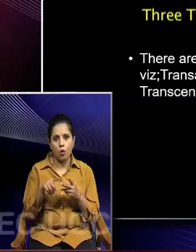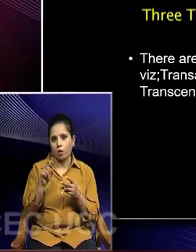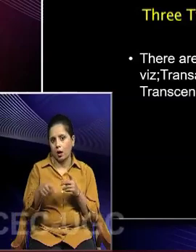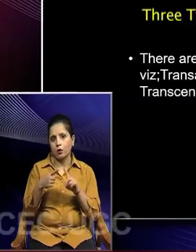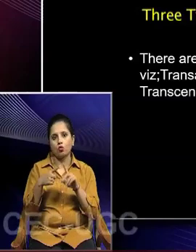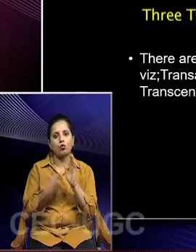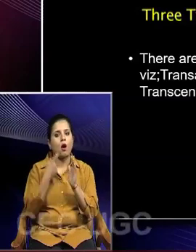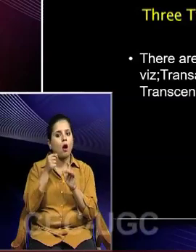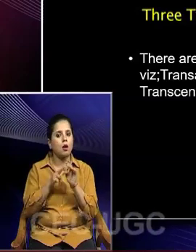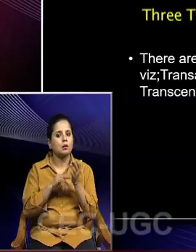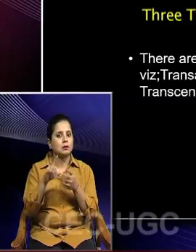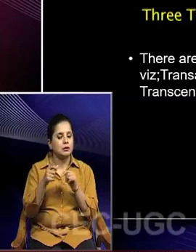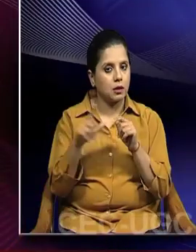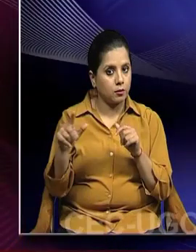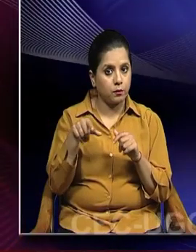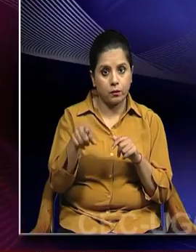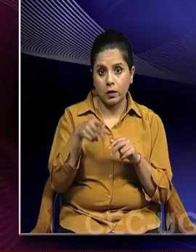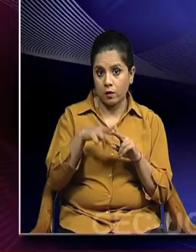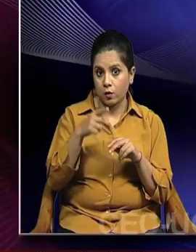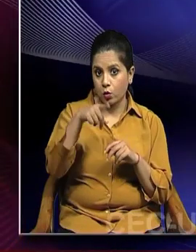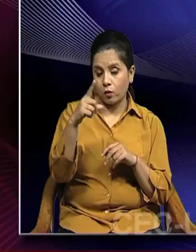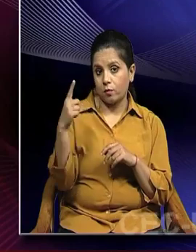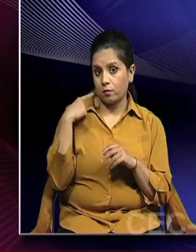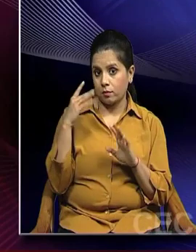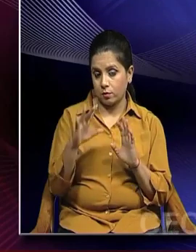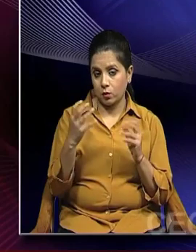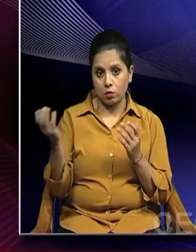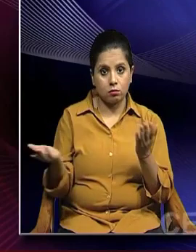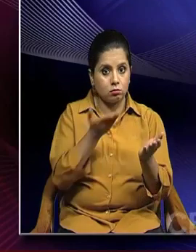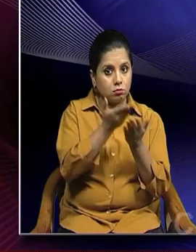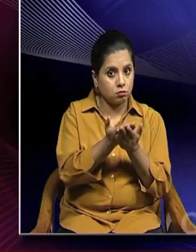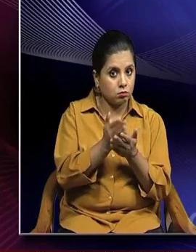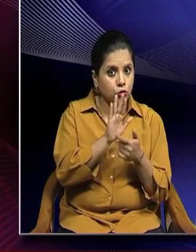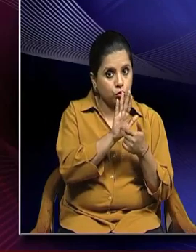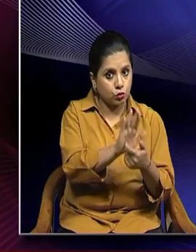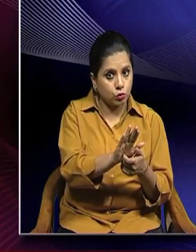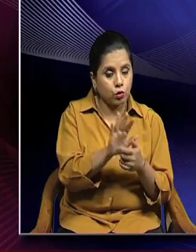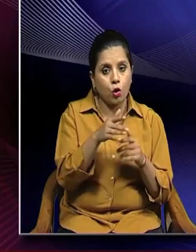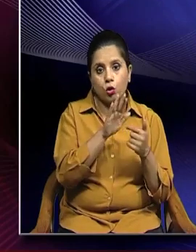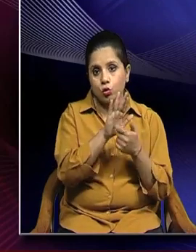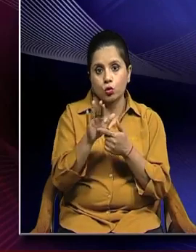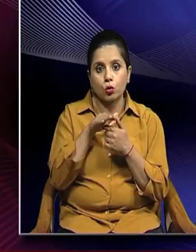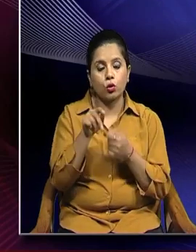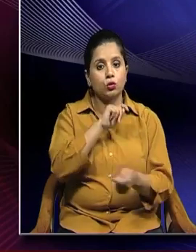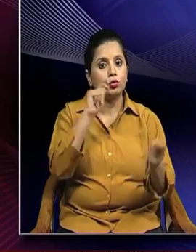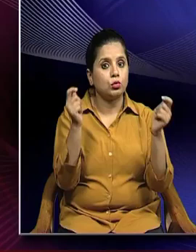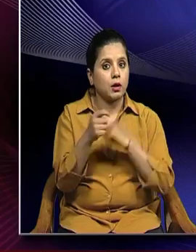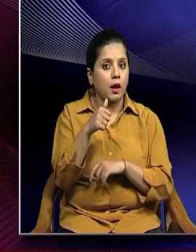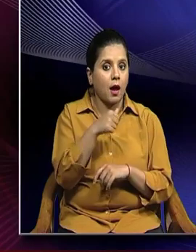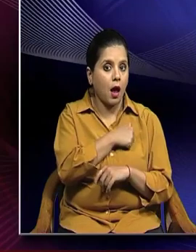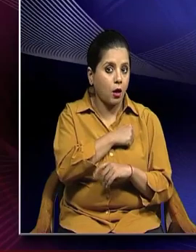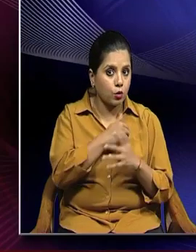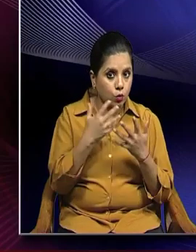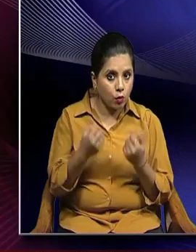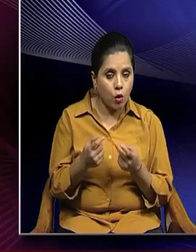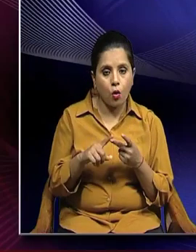transcendental. So whether you are a leader who wish to bring or showcase the transformational attitude, or